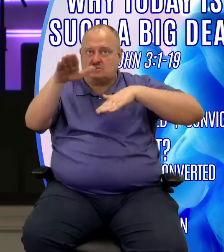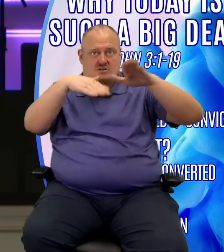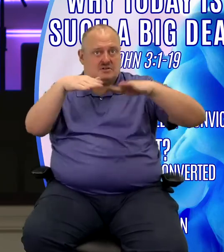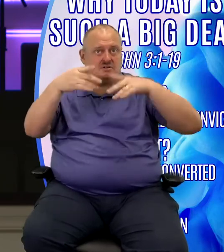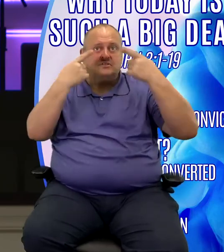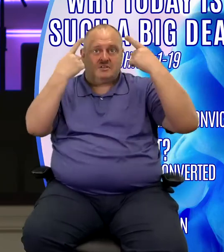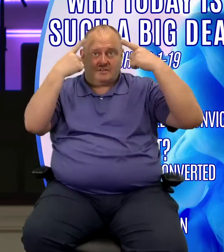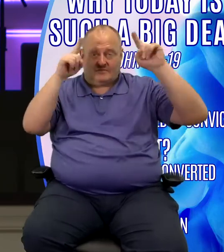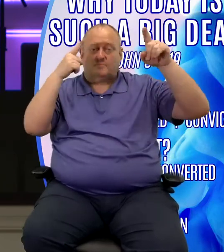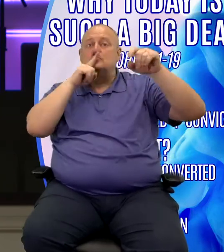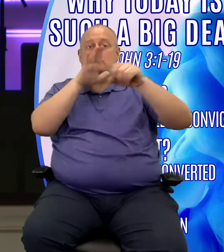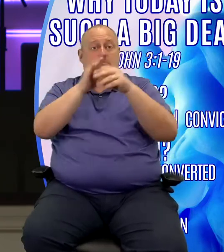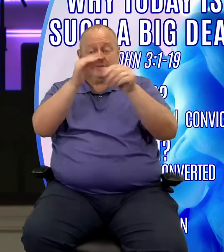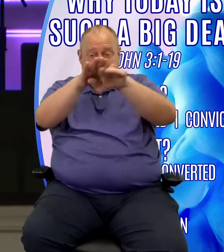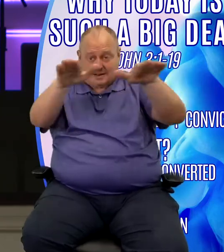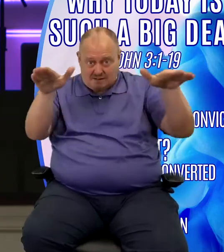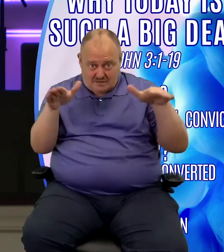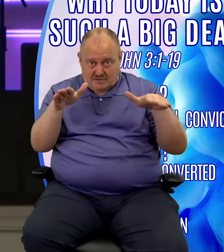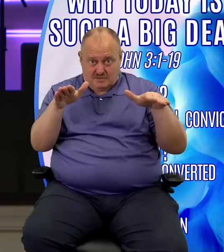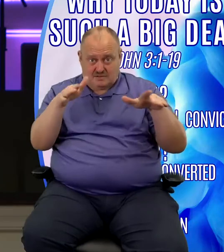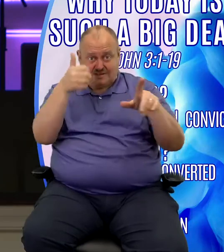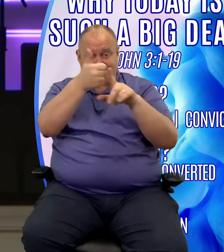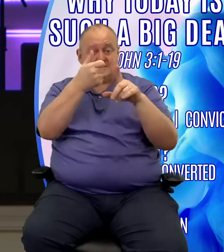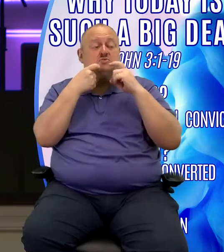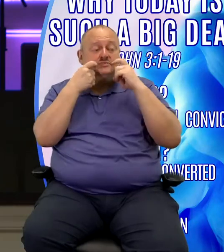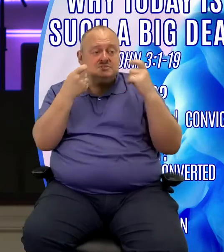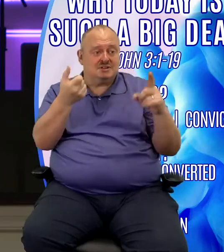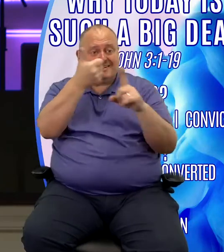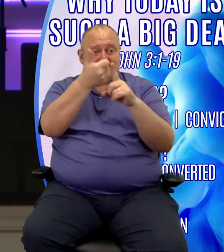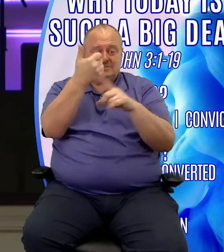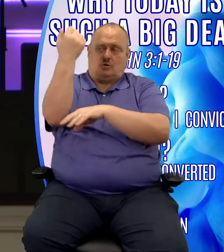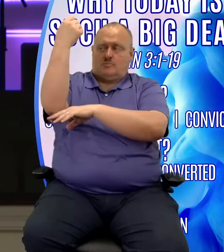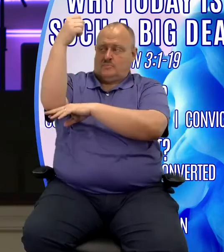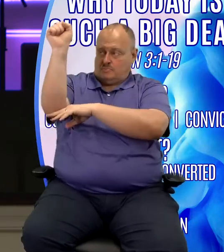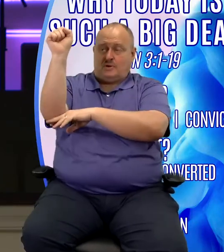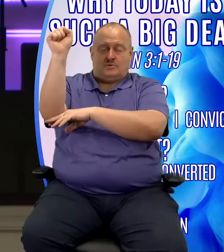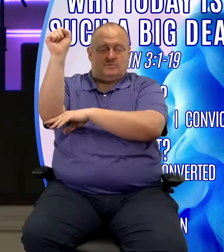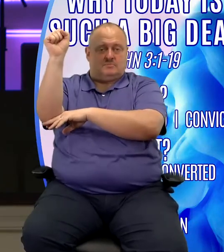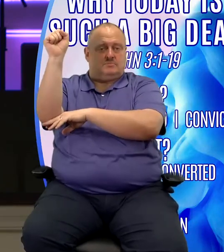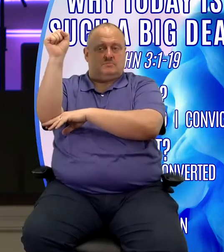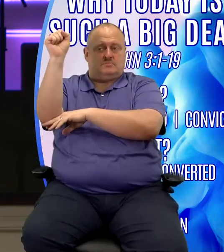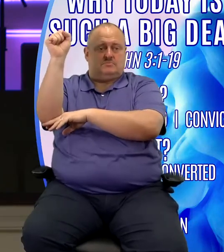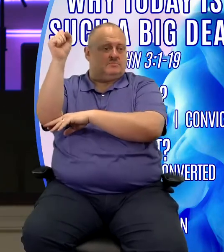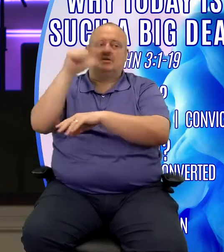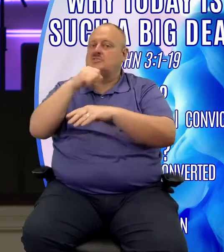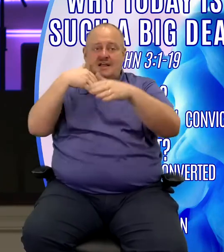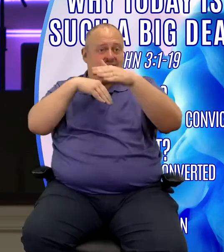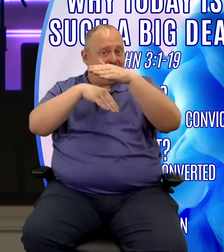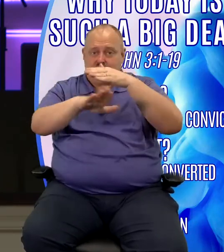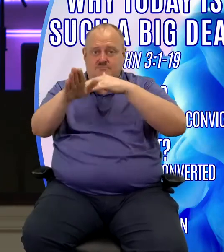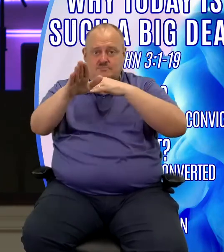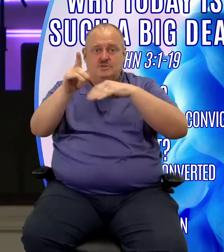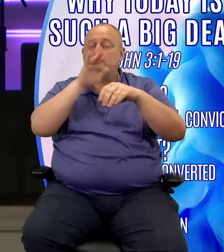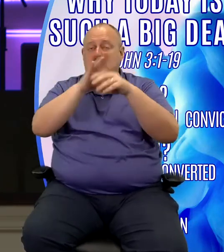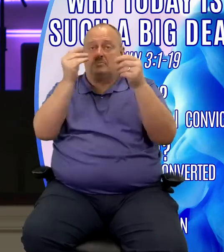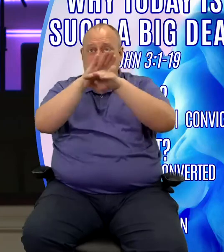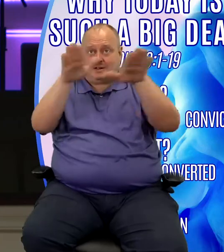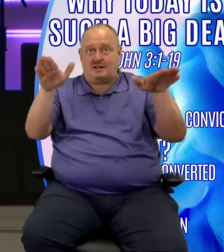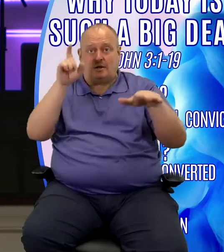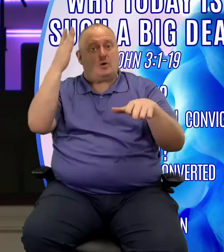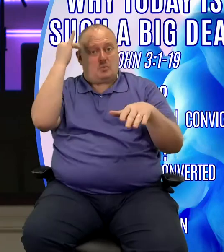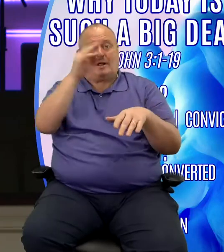famous promised land. His own sin, his own rebellion kept him on the other side. That's why he declared that a